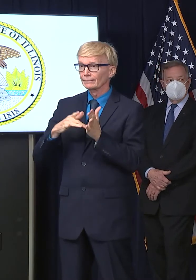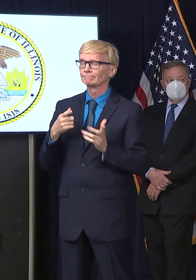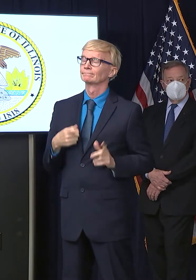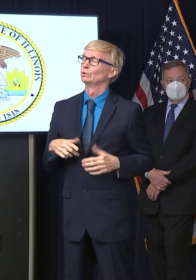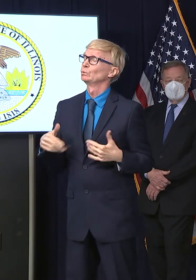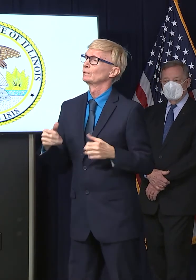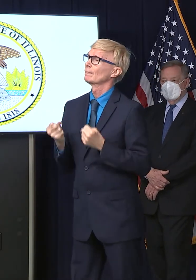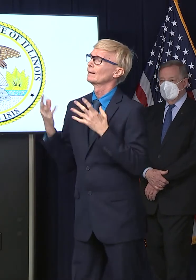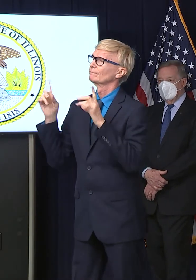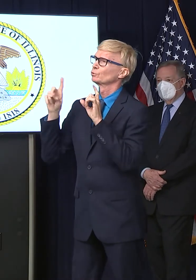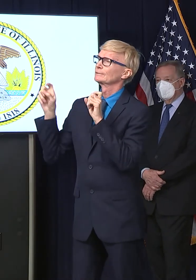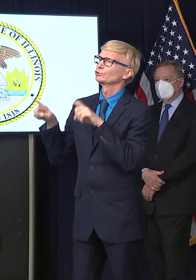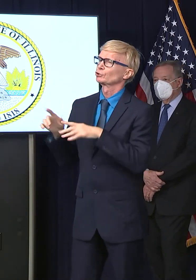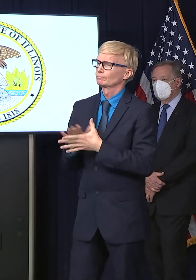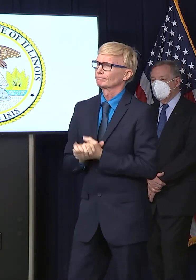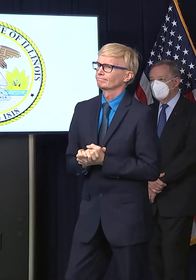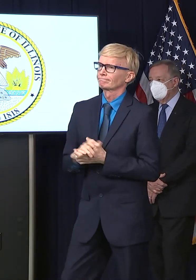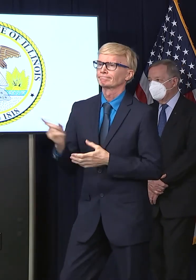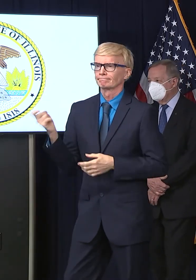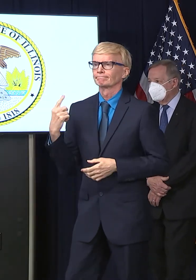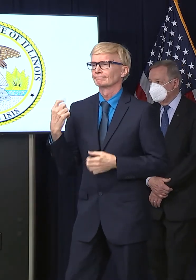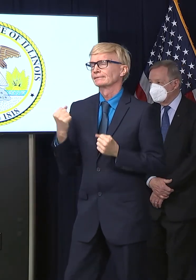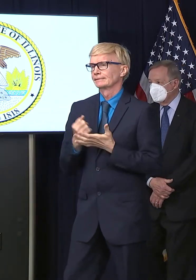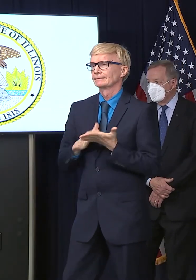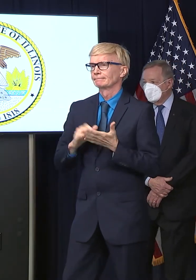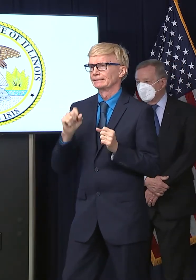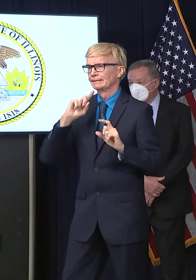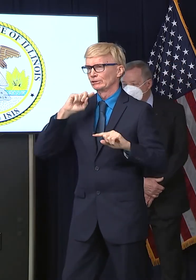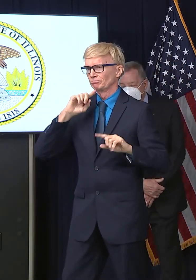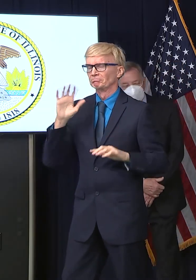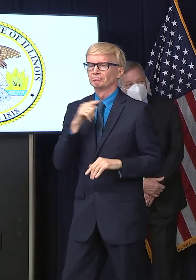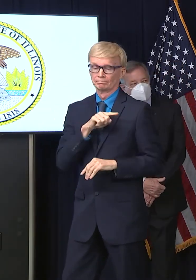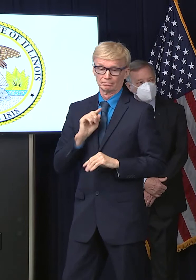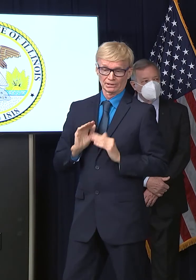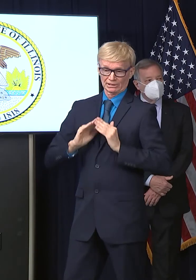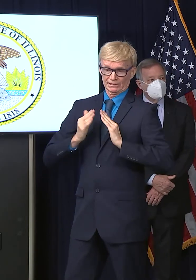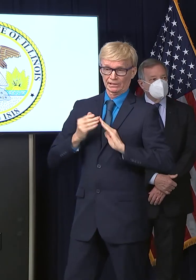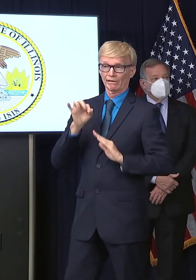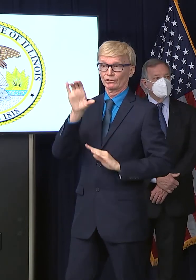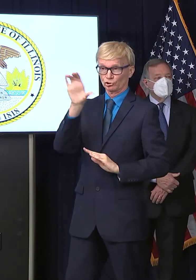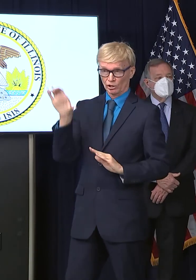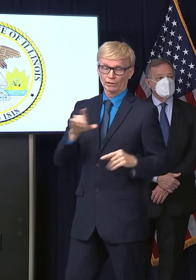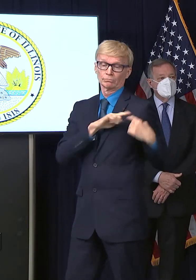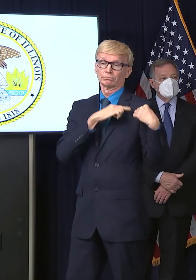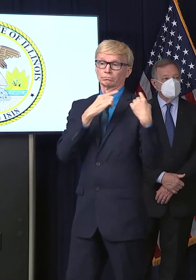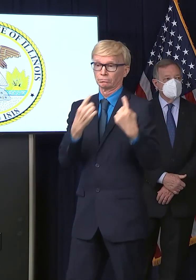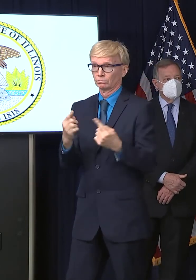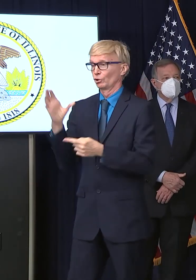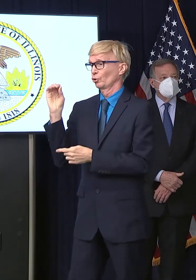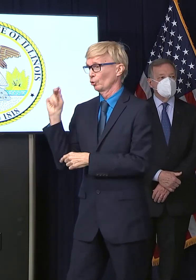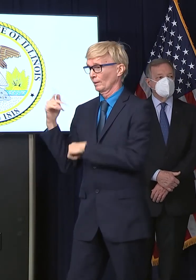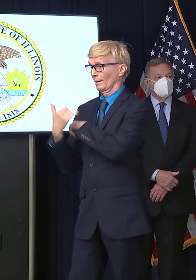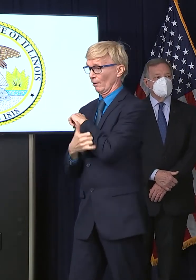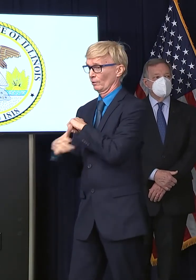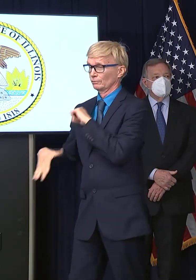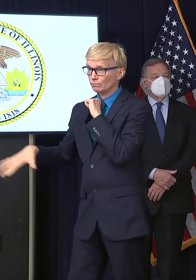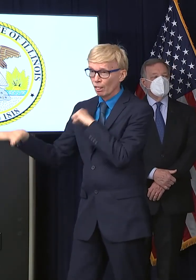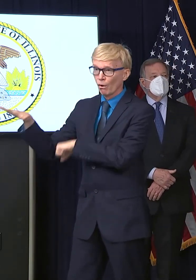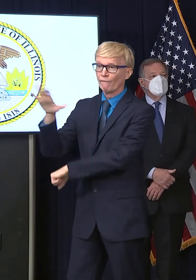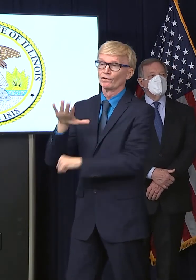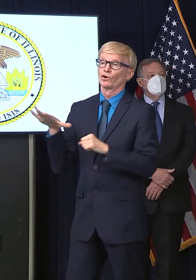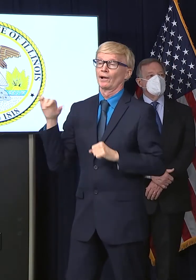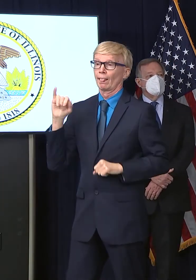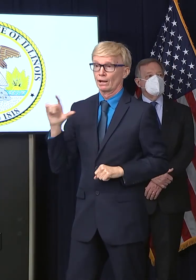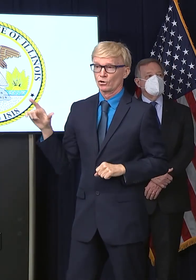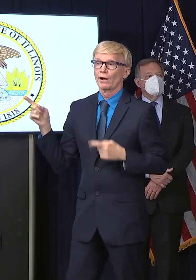lot of questions in there. Let me just say that this has been going on in the city of Chicago, in Cook County, and across the state of